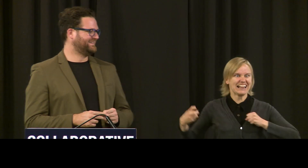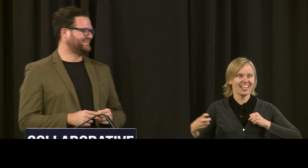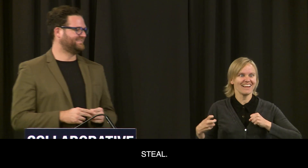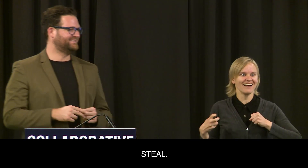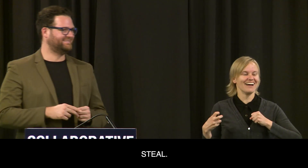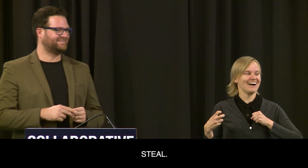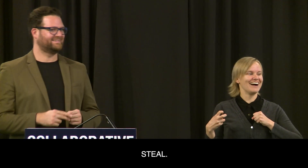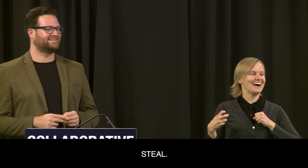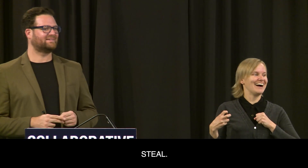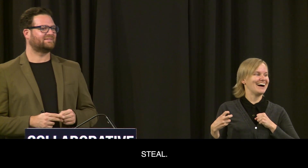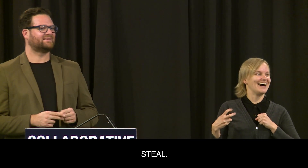Steal.